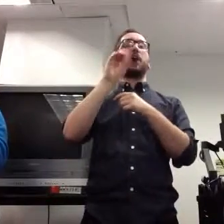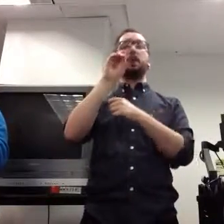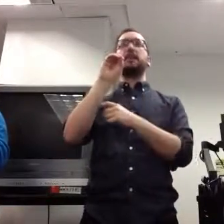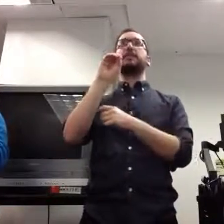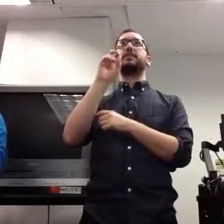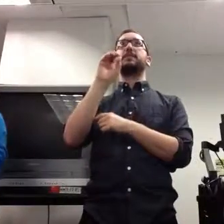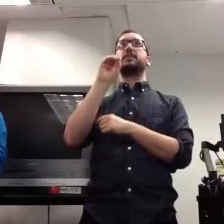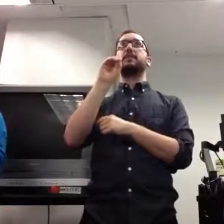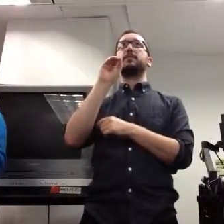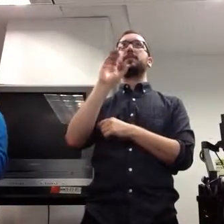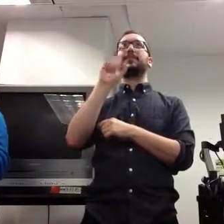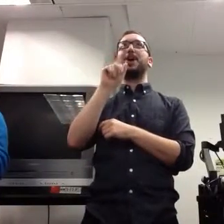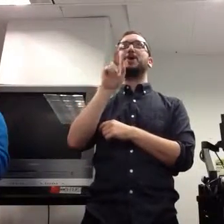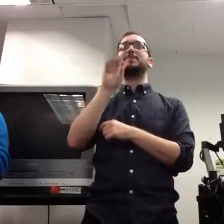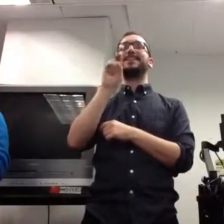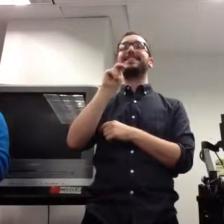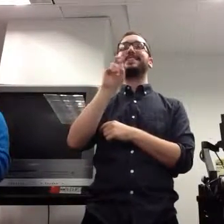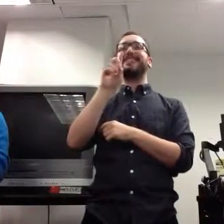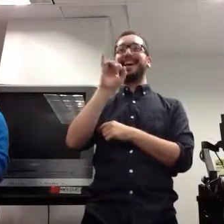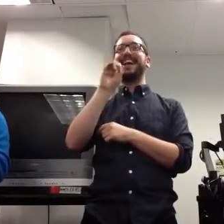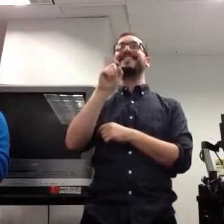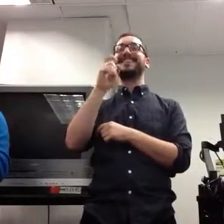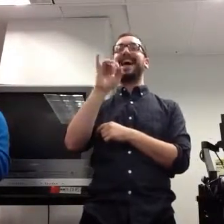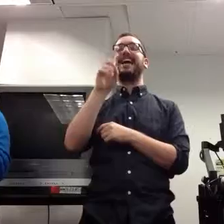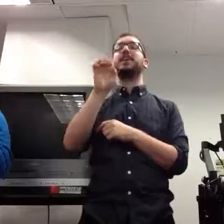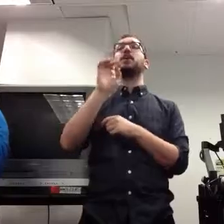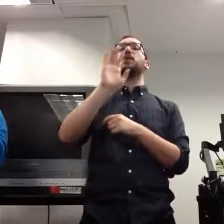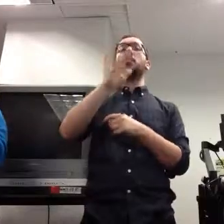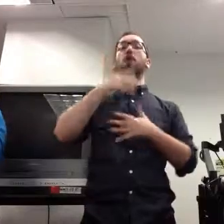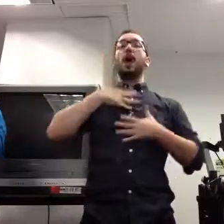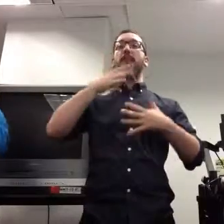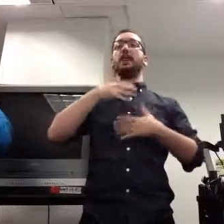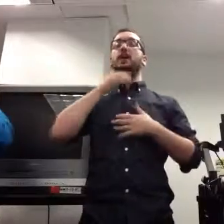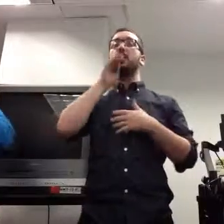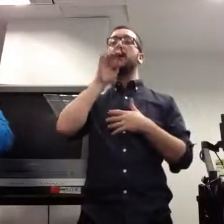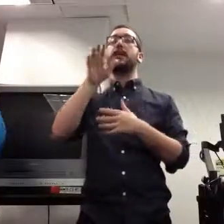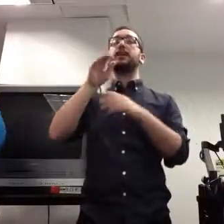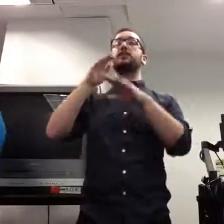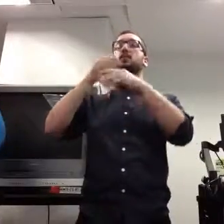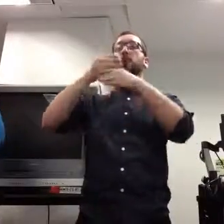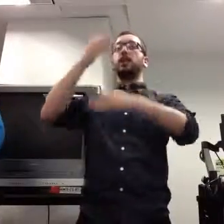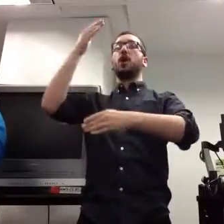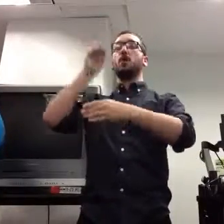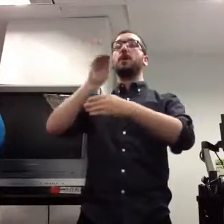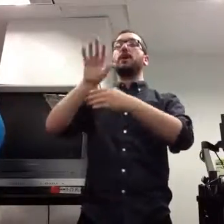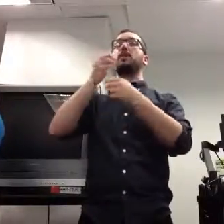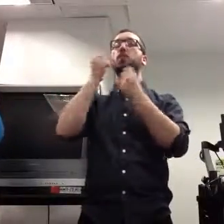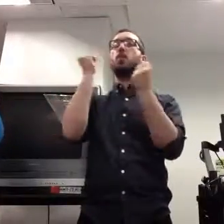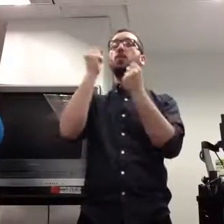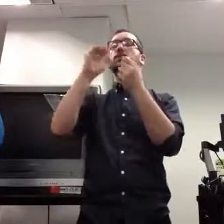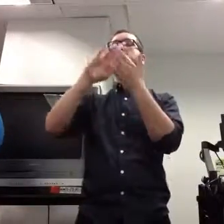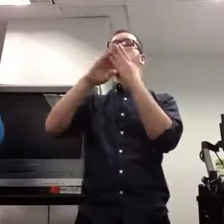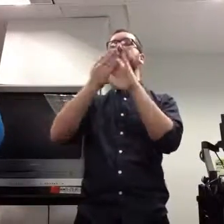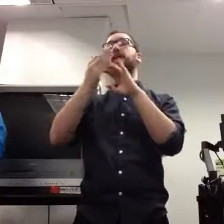vapor. The water vapor in your breath hits the window, it cools and collects, and that's condensation. Another